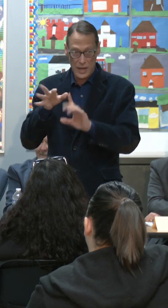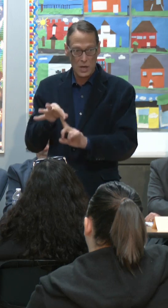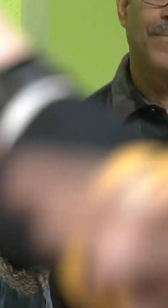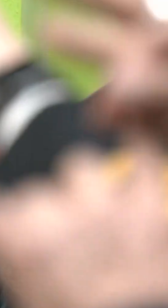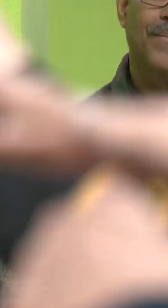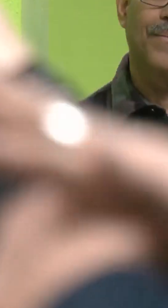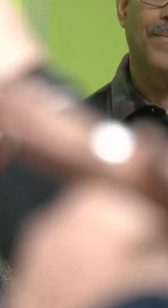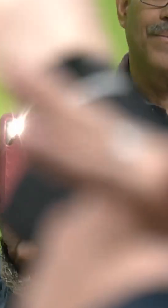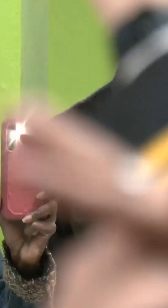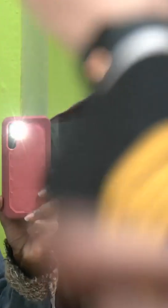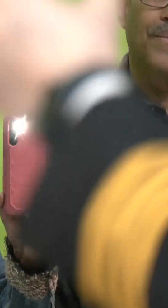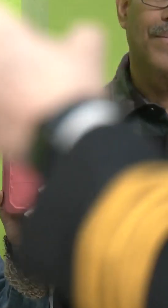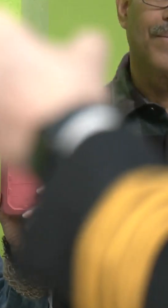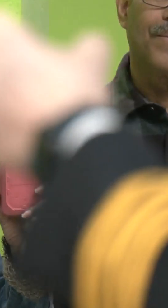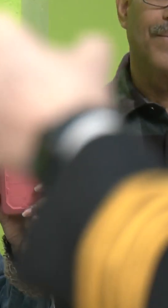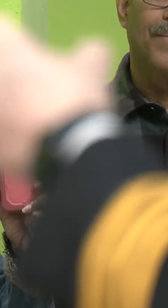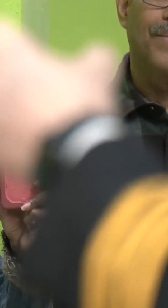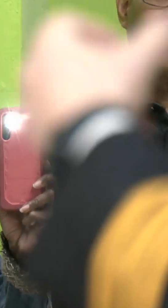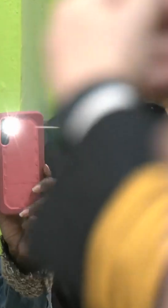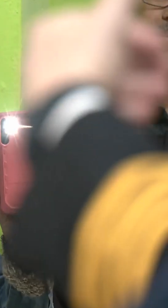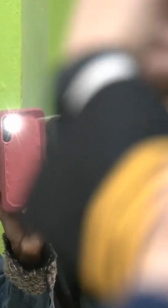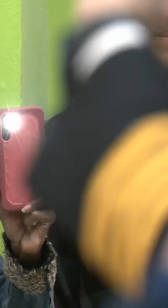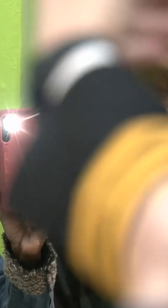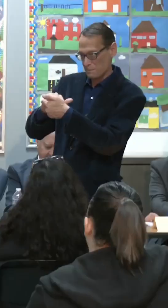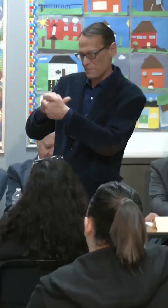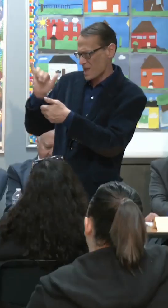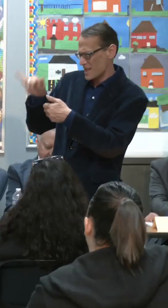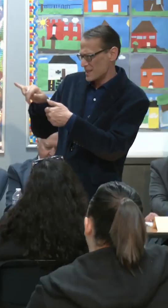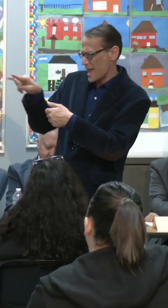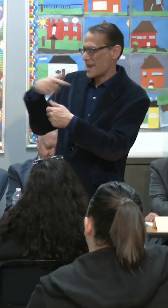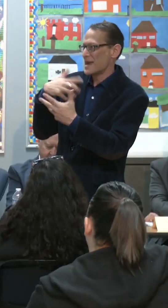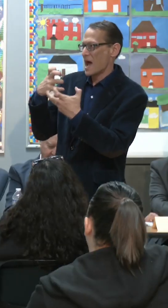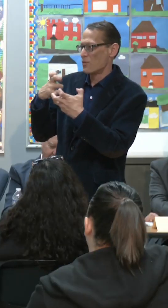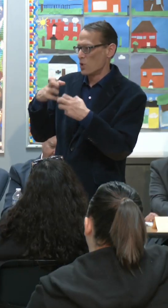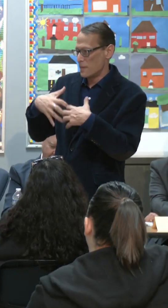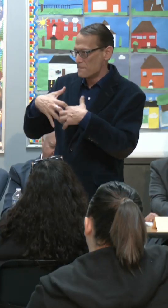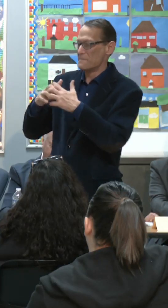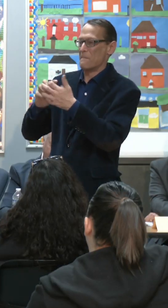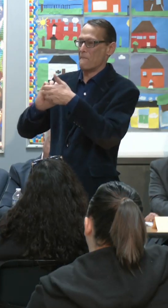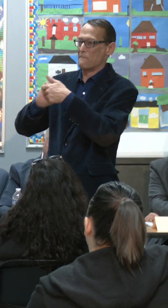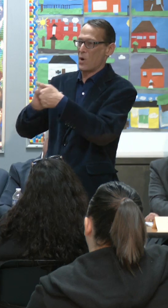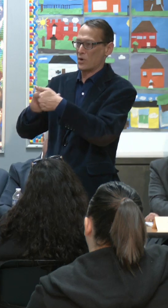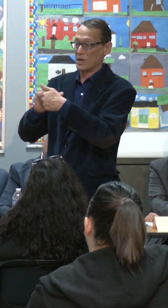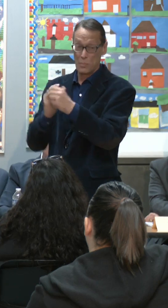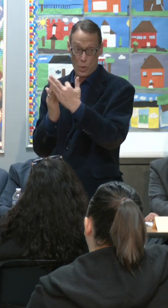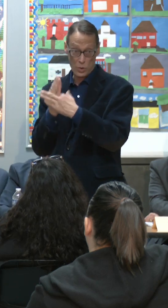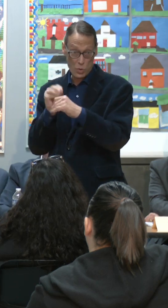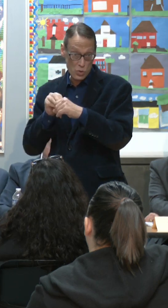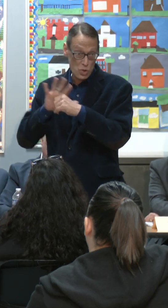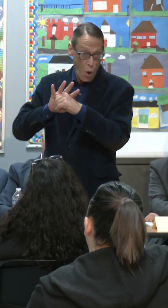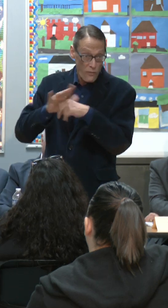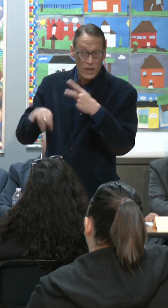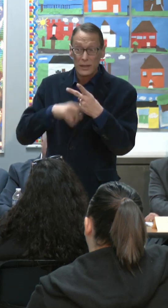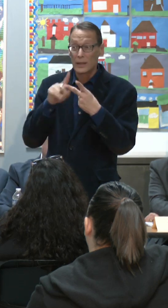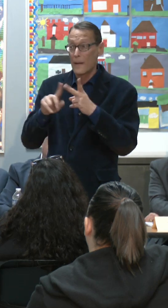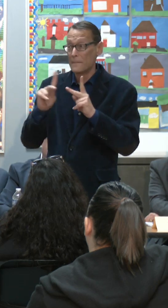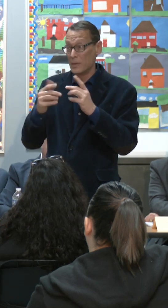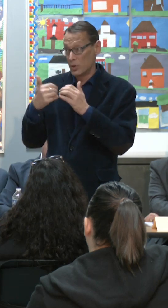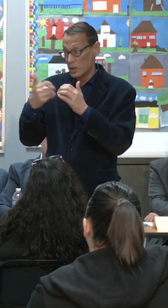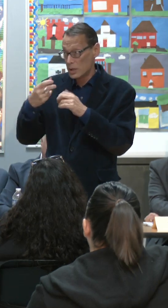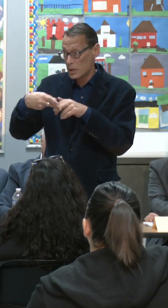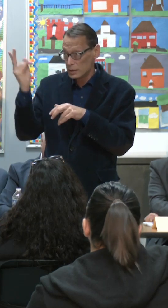you. And we do rely on our colonels as well, but yes. You got a favorite colonel that I'm missing? Who?